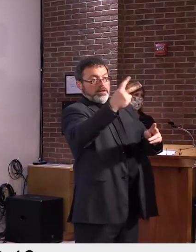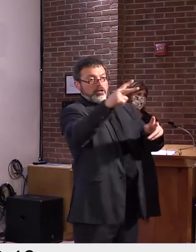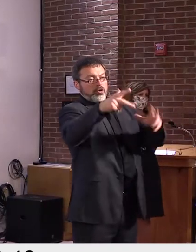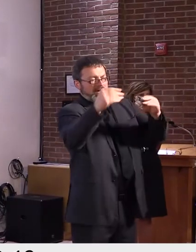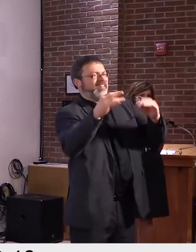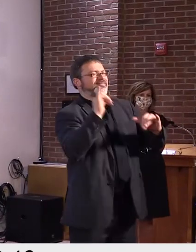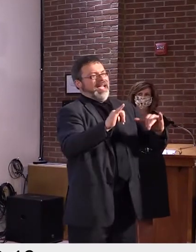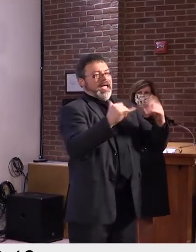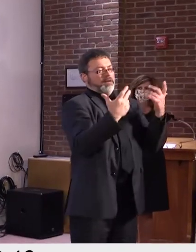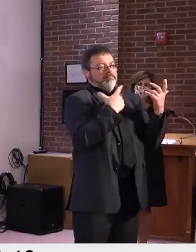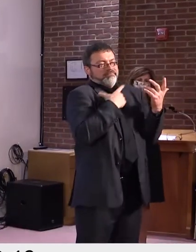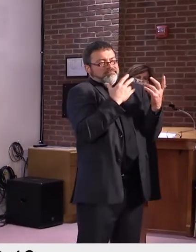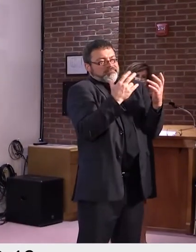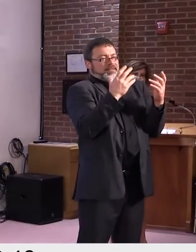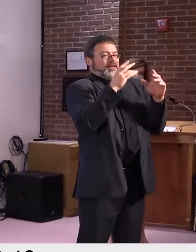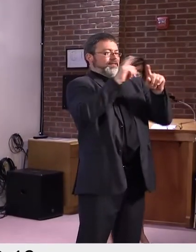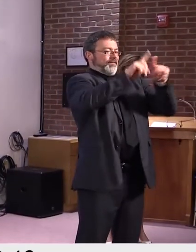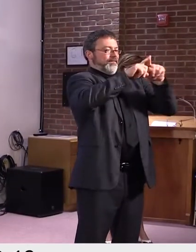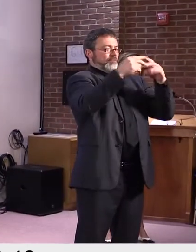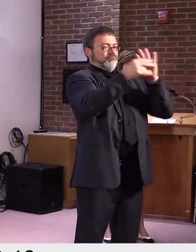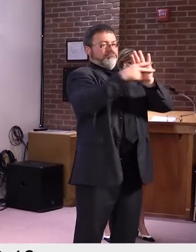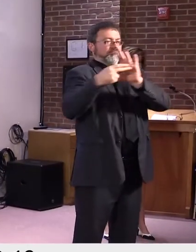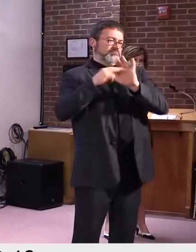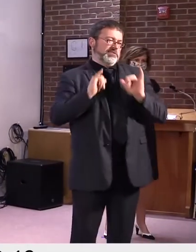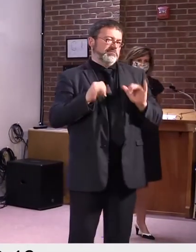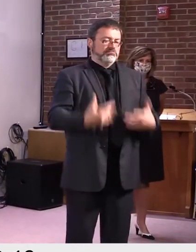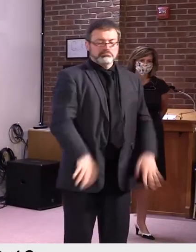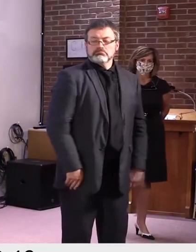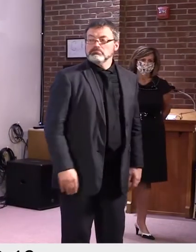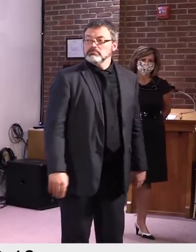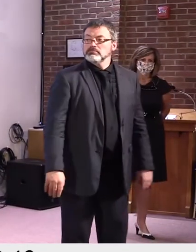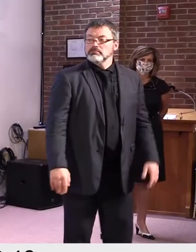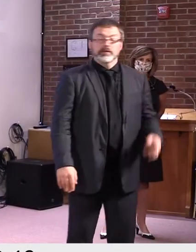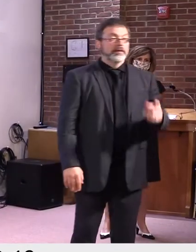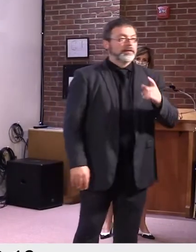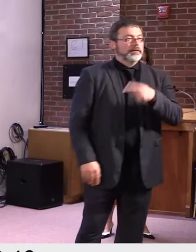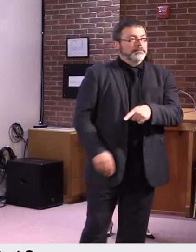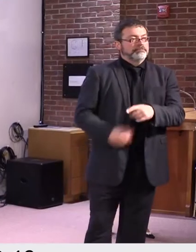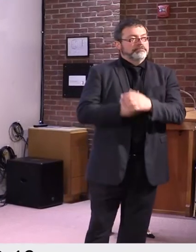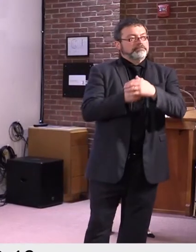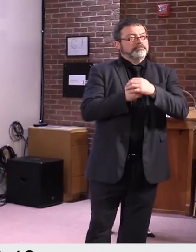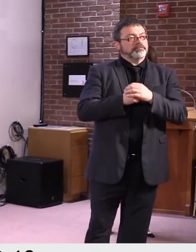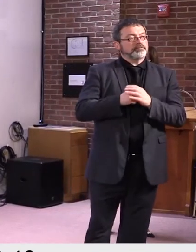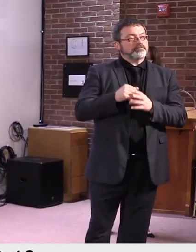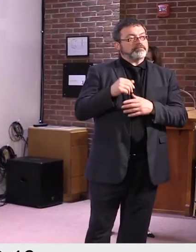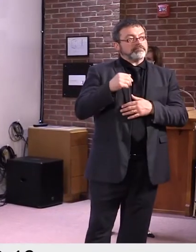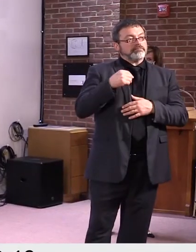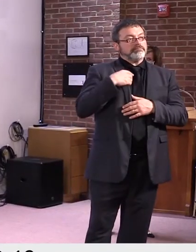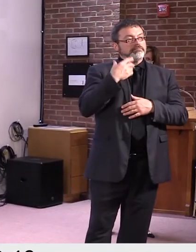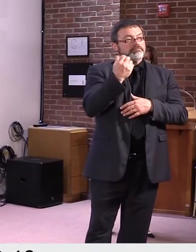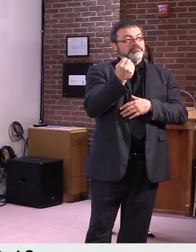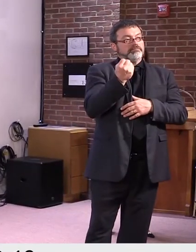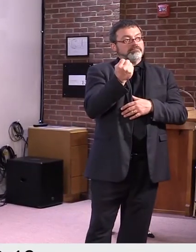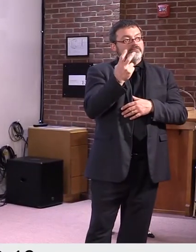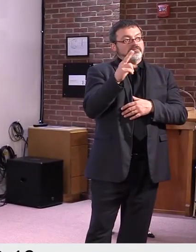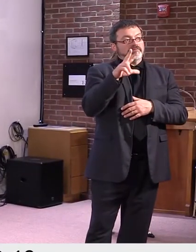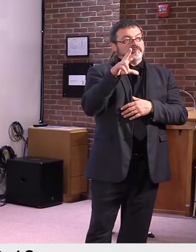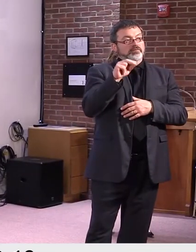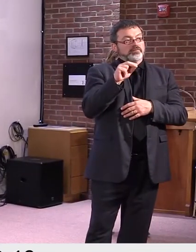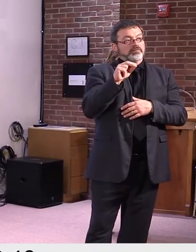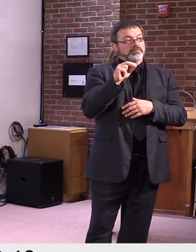All right, thank you. All right, just a quick time check. It's 12:30 and we still have 11 callers in the queue. Ann Wallace Allen, VT